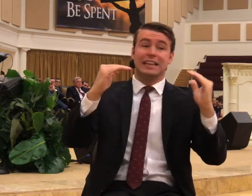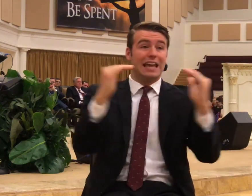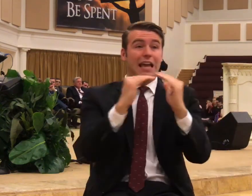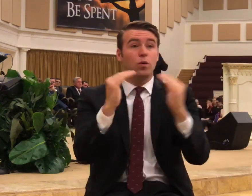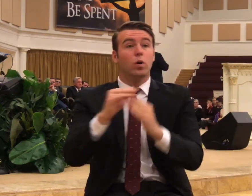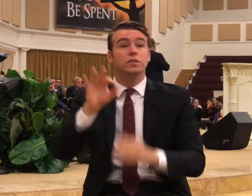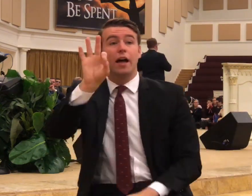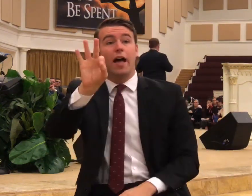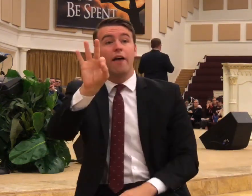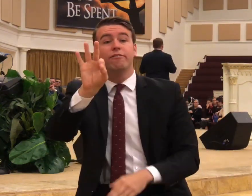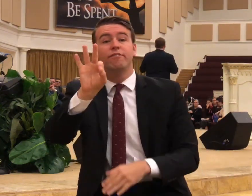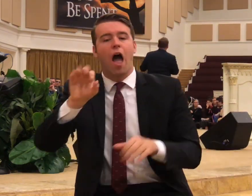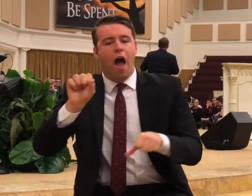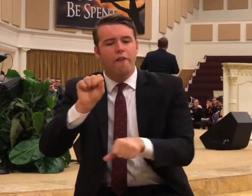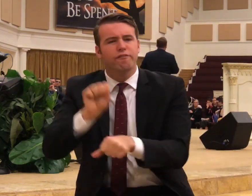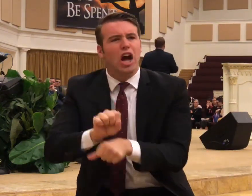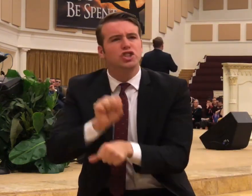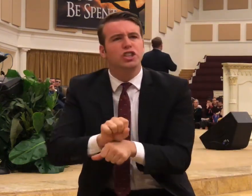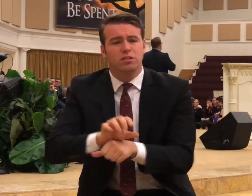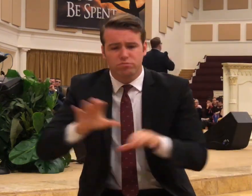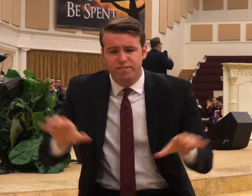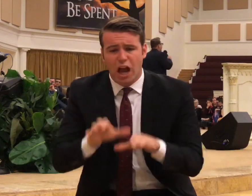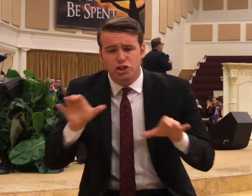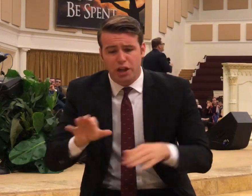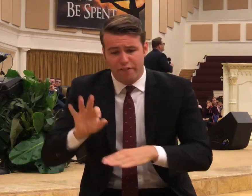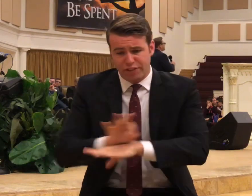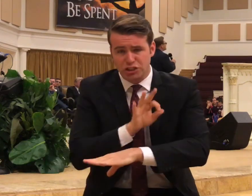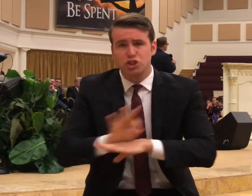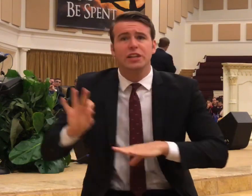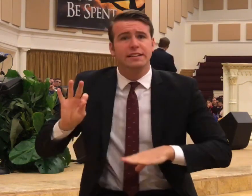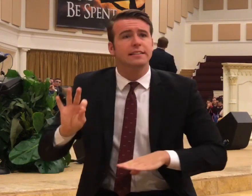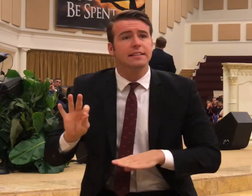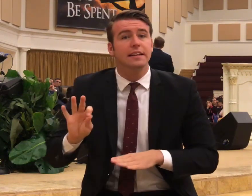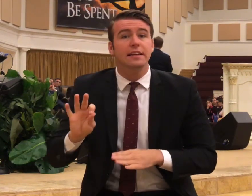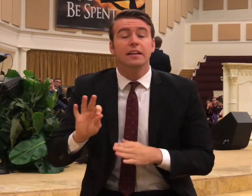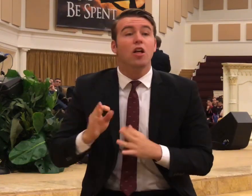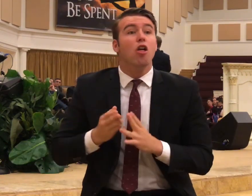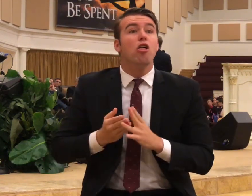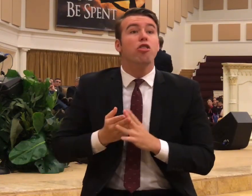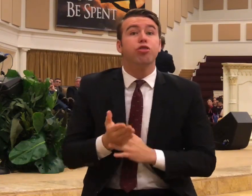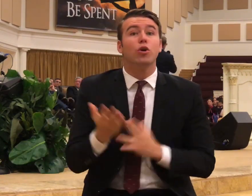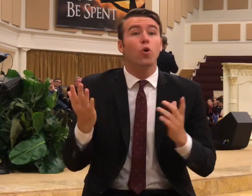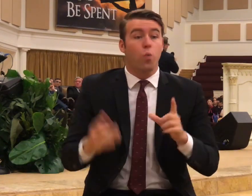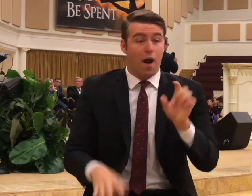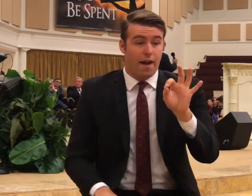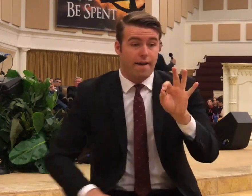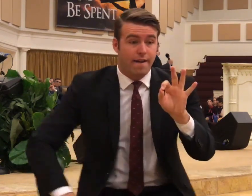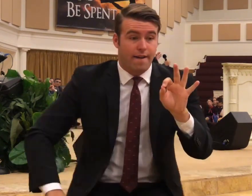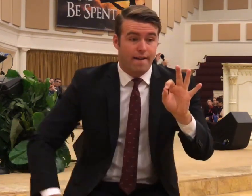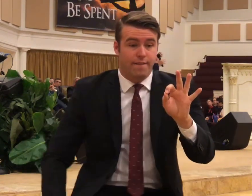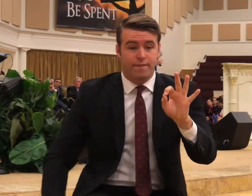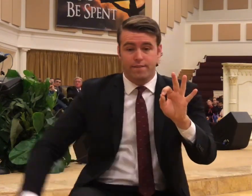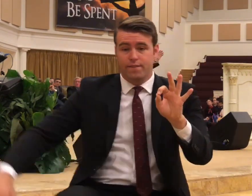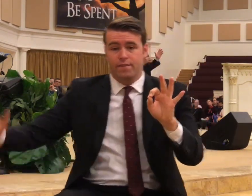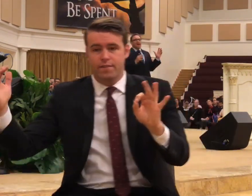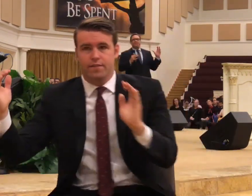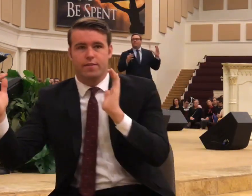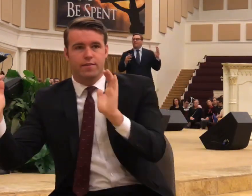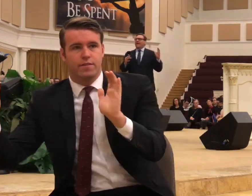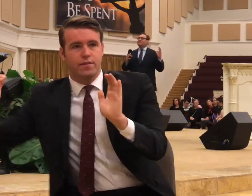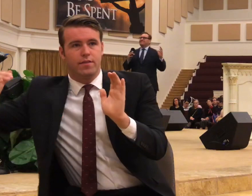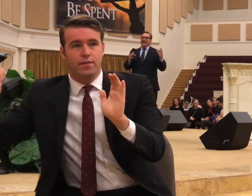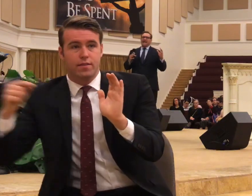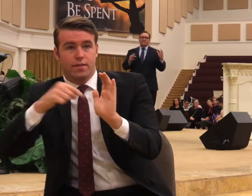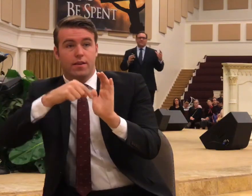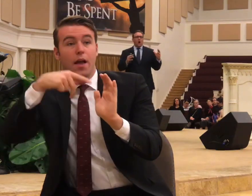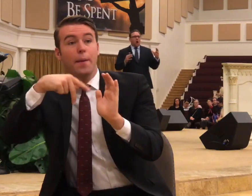woman that can function as a leader, it happens through what's within that parenthesis. And the